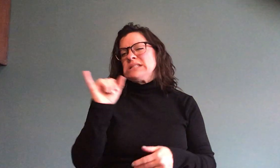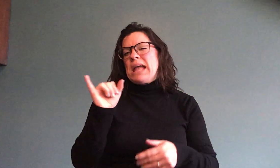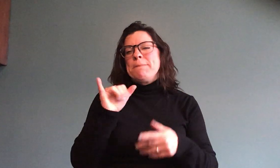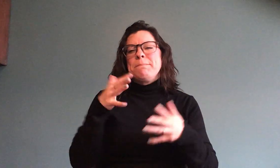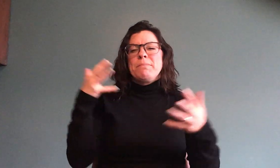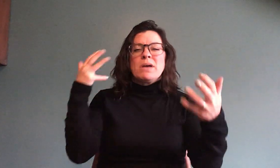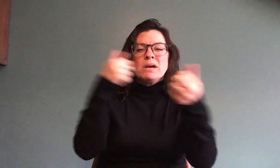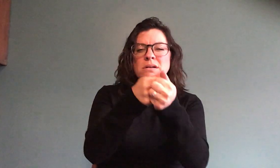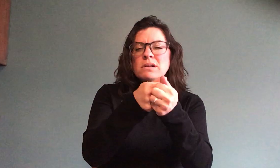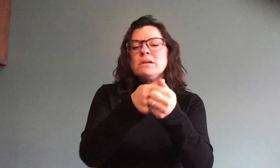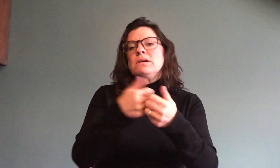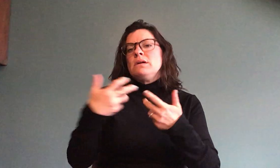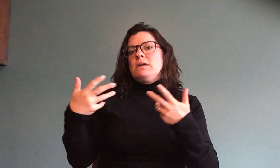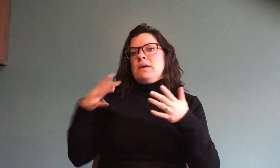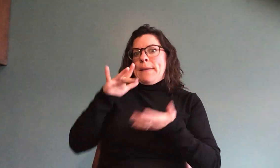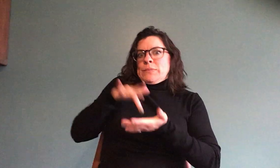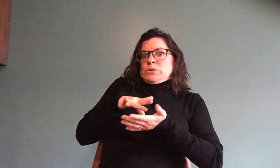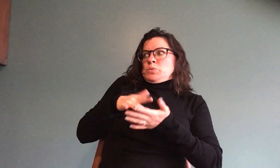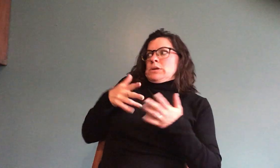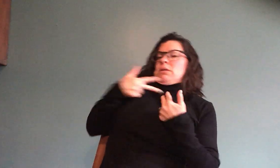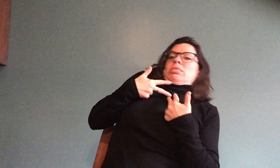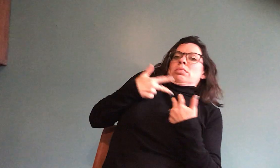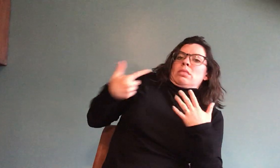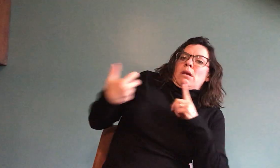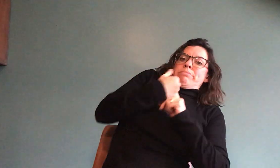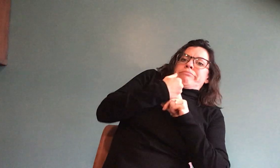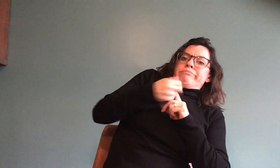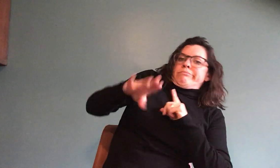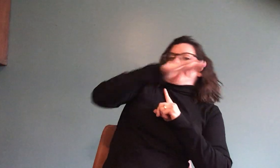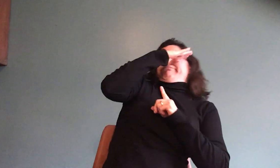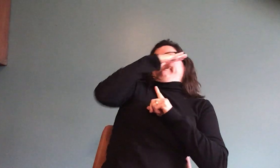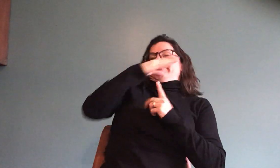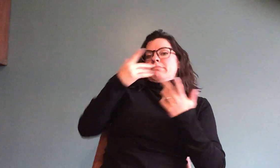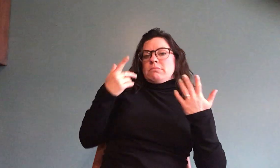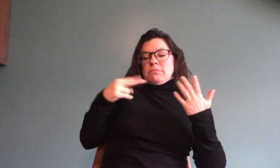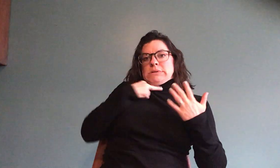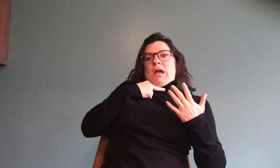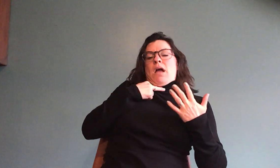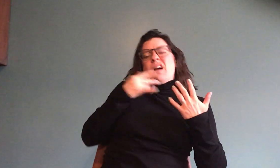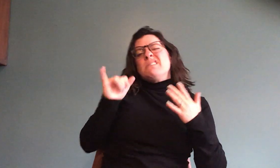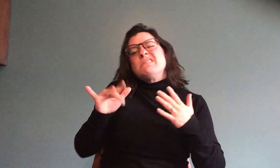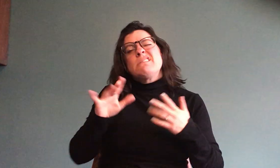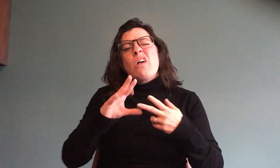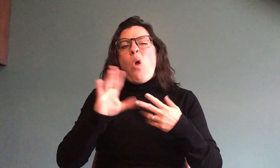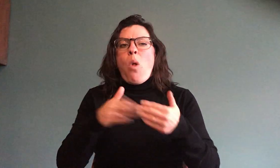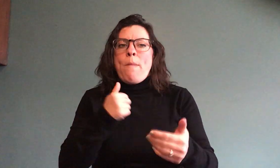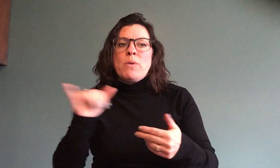deaths. In fact, struck by accidents account for 18%. Okay, we don't need to get into all that right